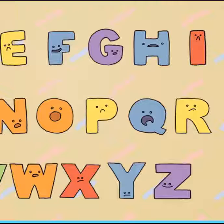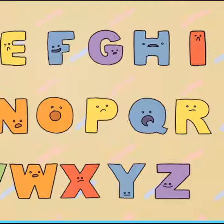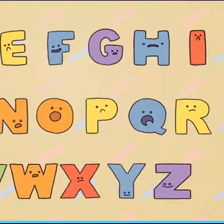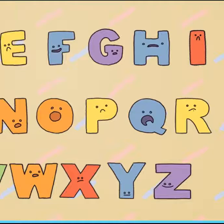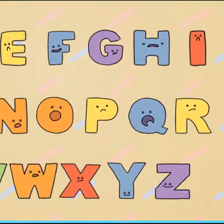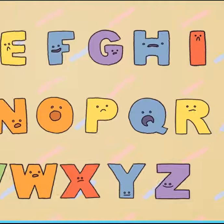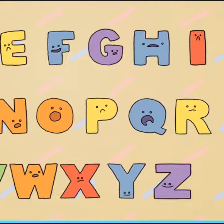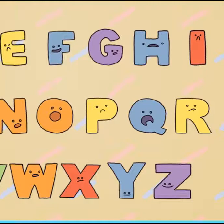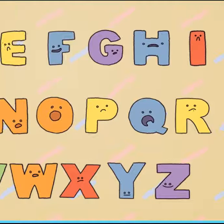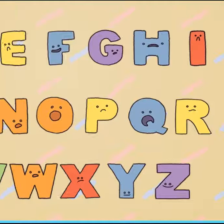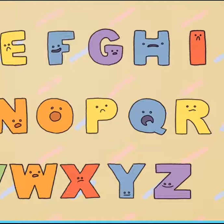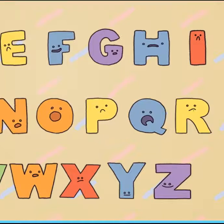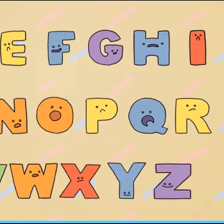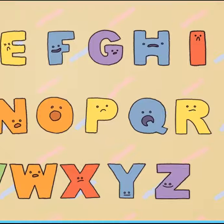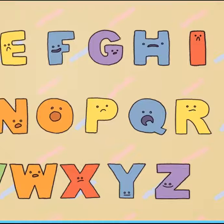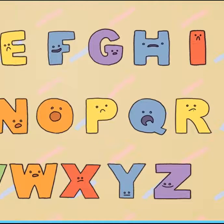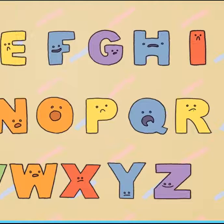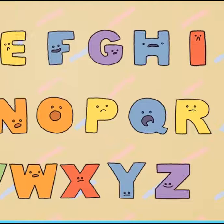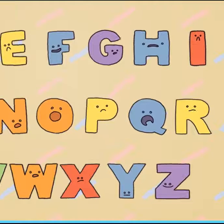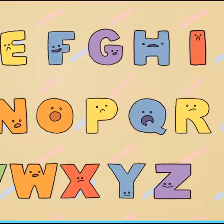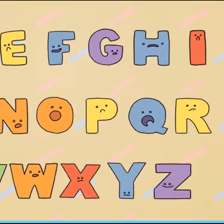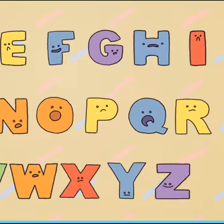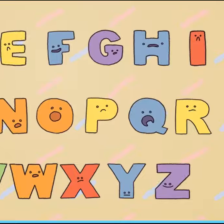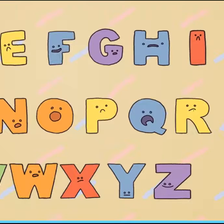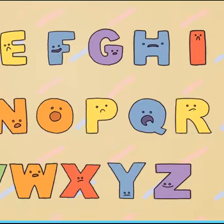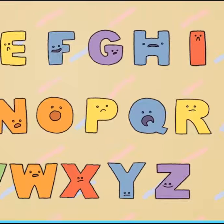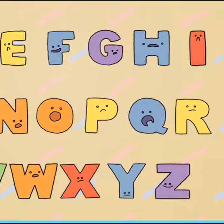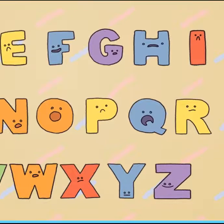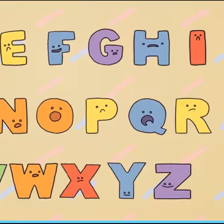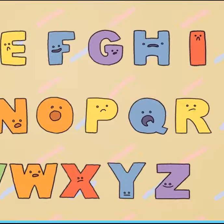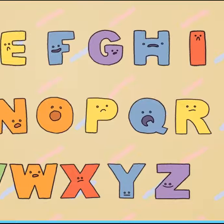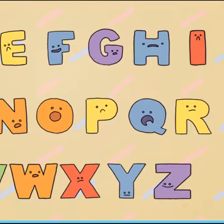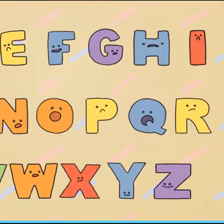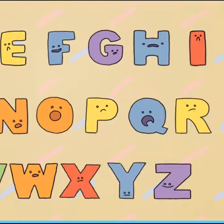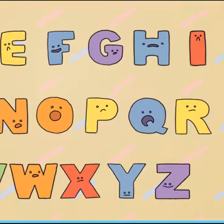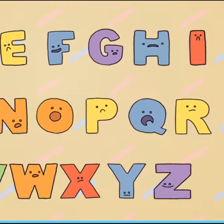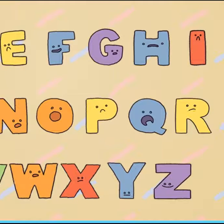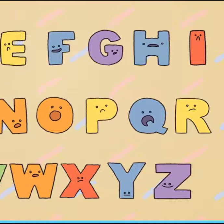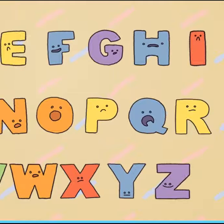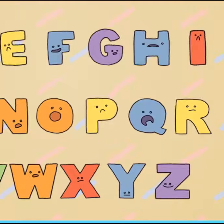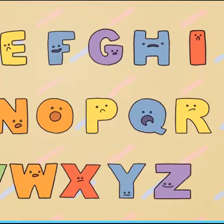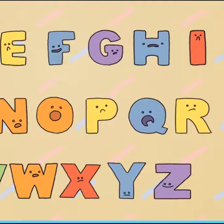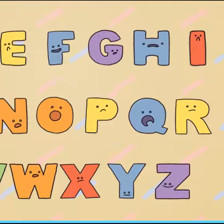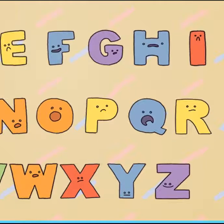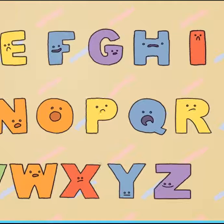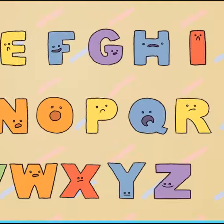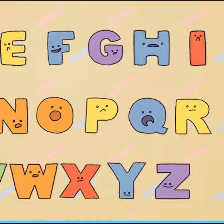Acorn. And I've also found this very fun and very easy kid-friendly game called Talk to Me Alphabet. And in